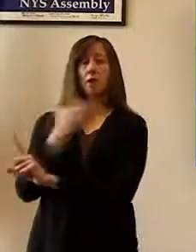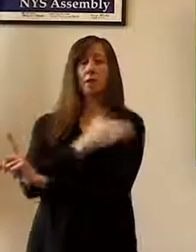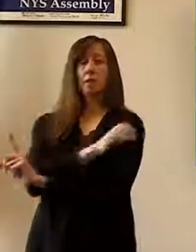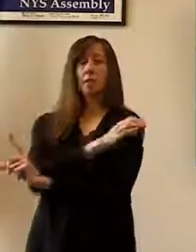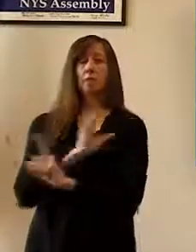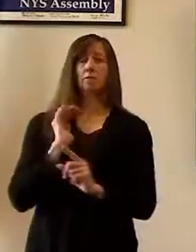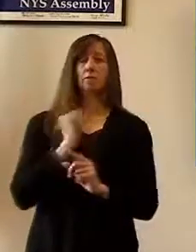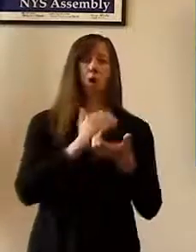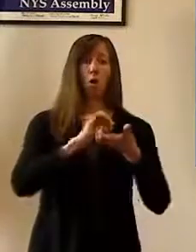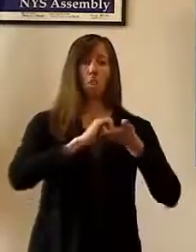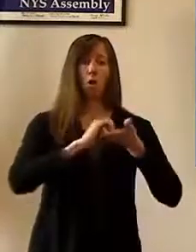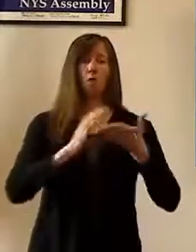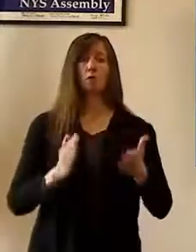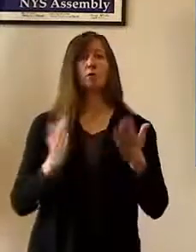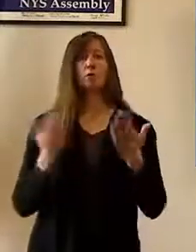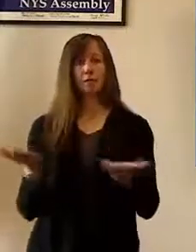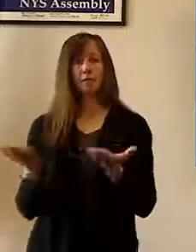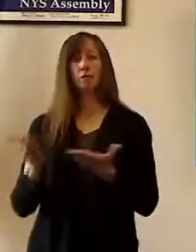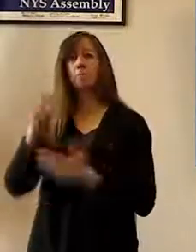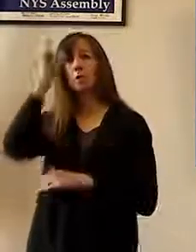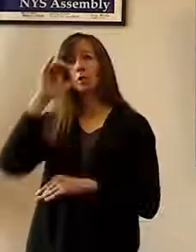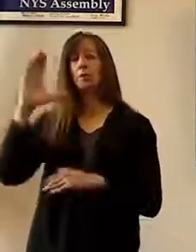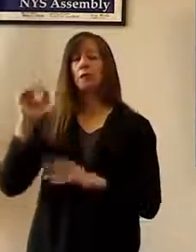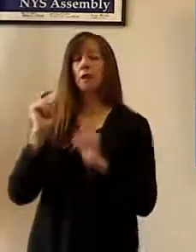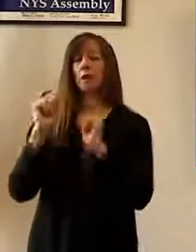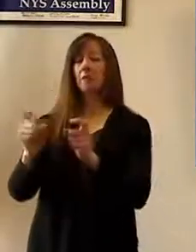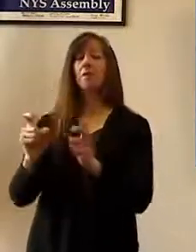County Health Department in Dutchess County has administered